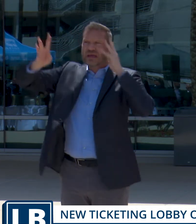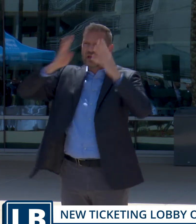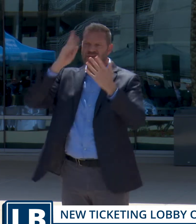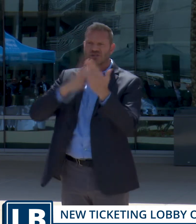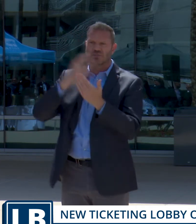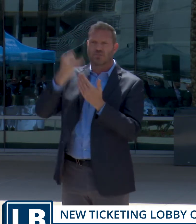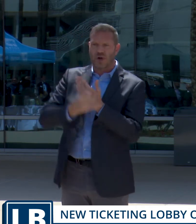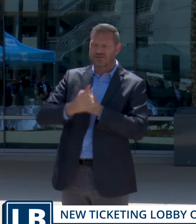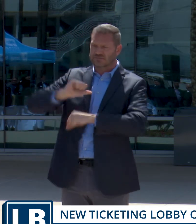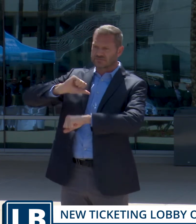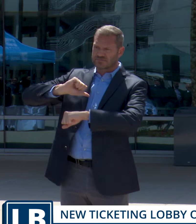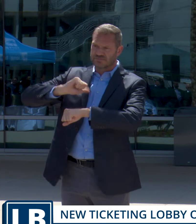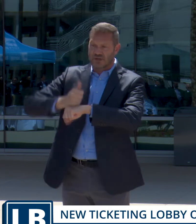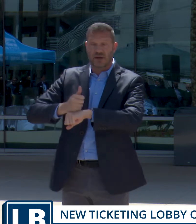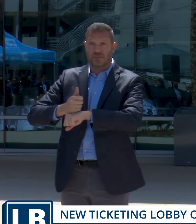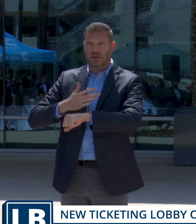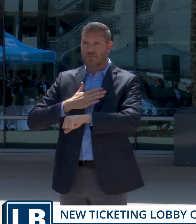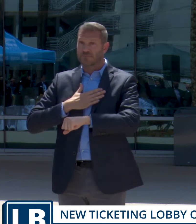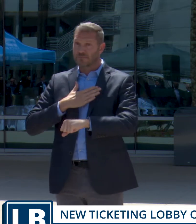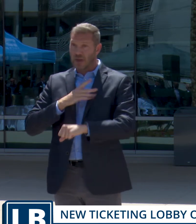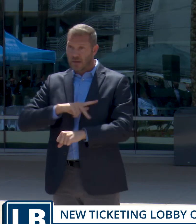I firmly believe